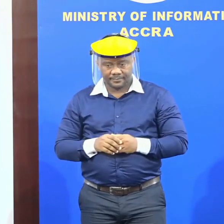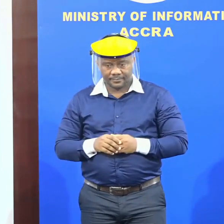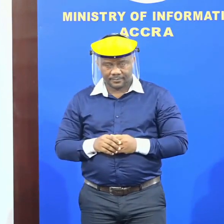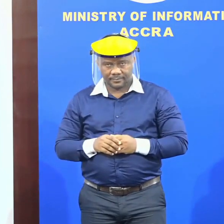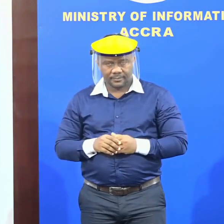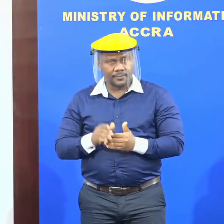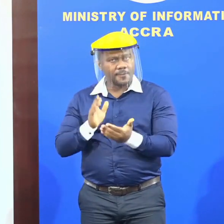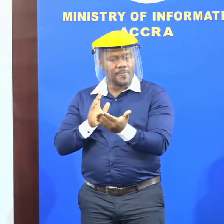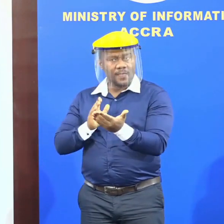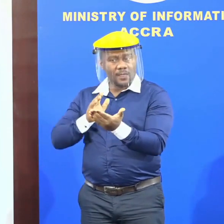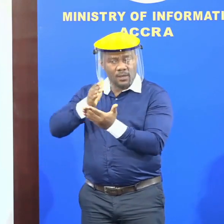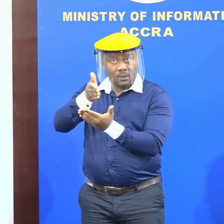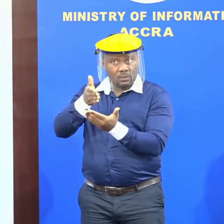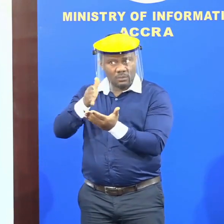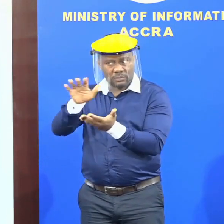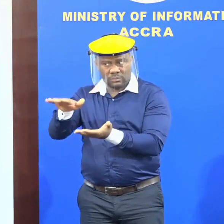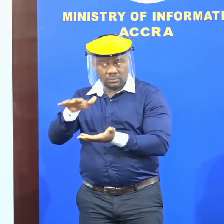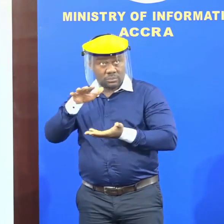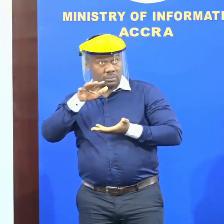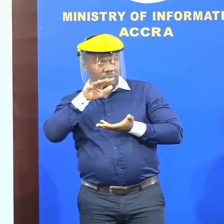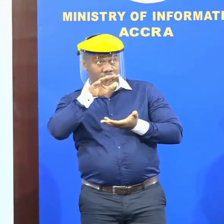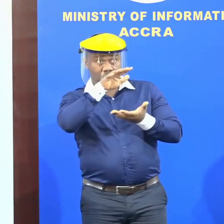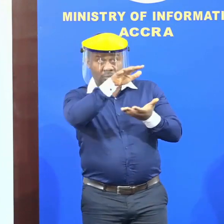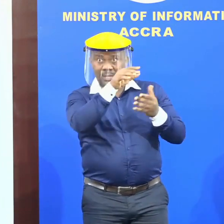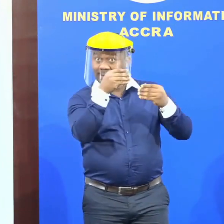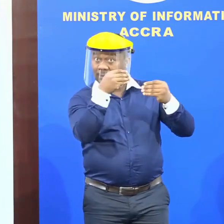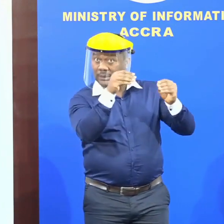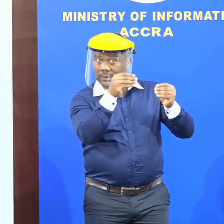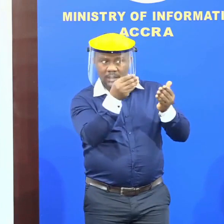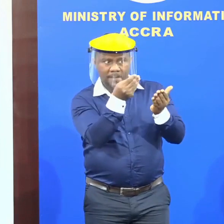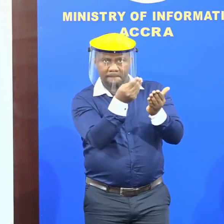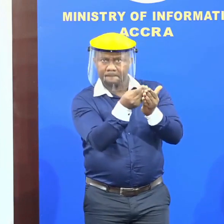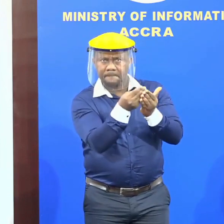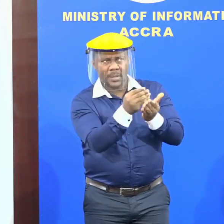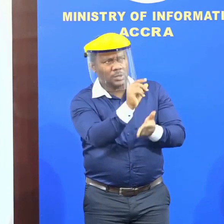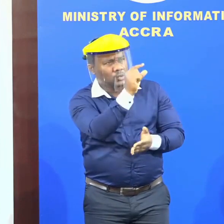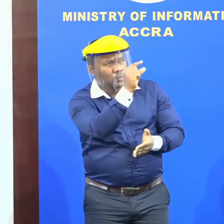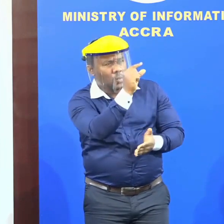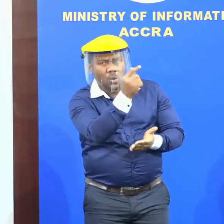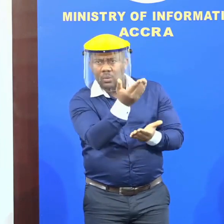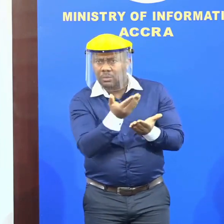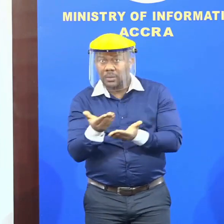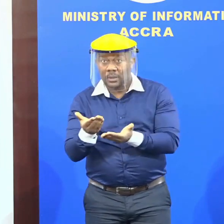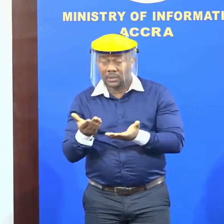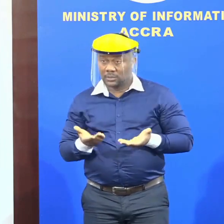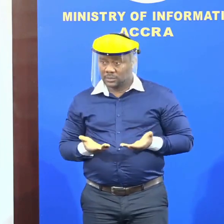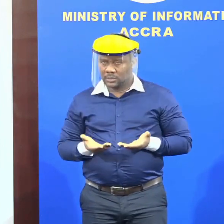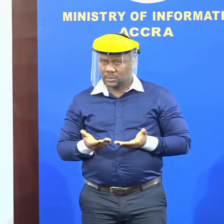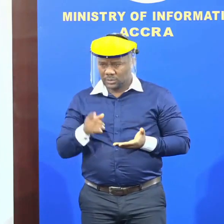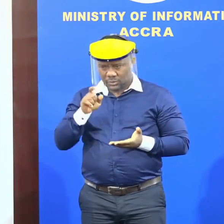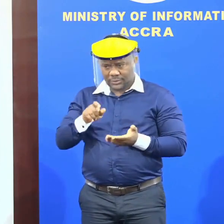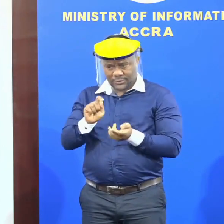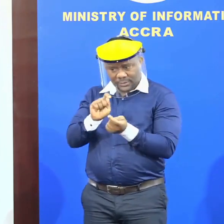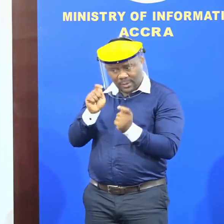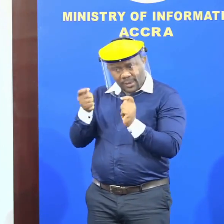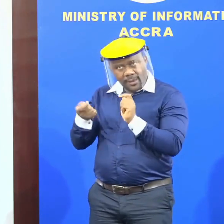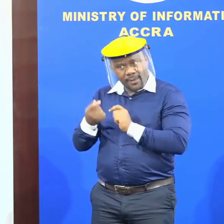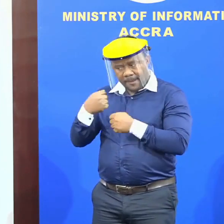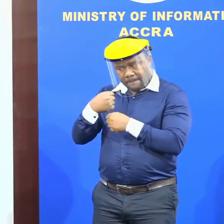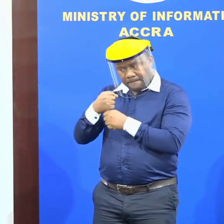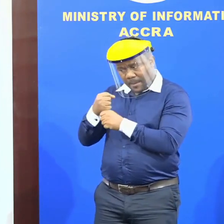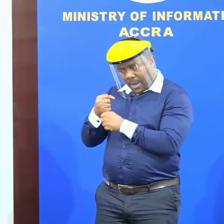cuckoo abanesa at the Quamanonia. Sika in your free mono, Isha. Inti who be here say, you be to me, ada